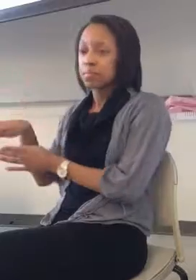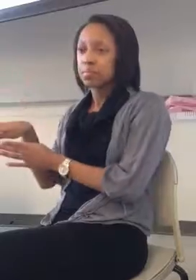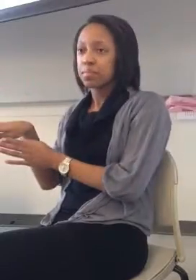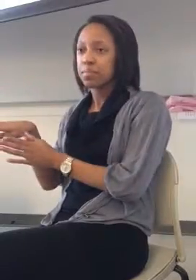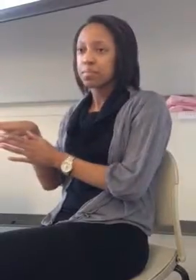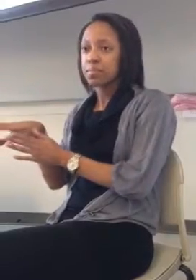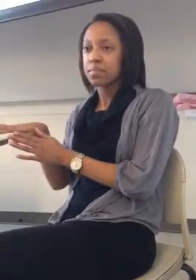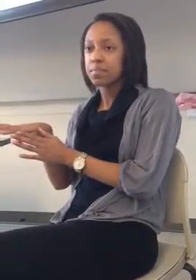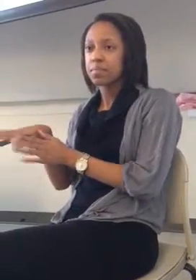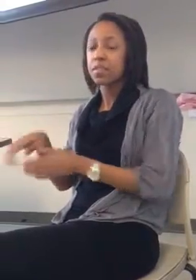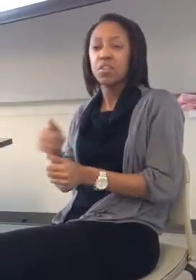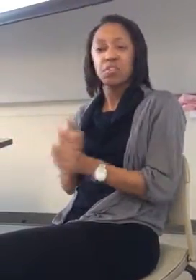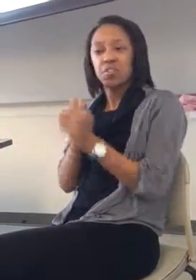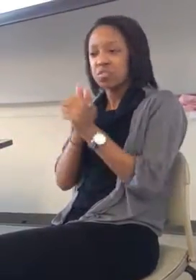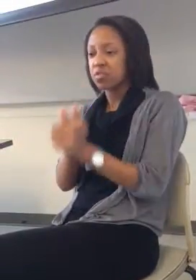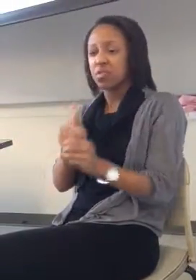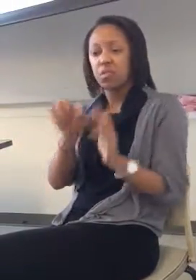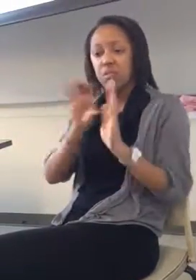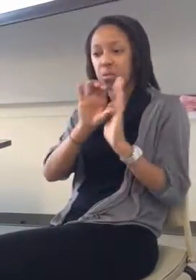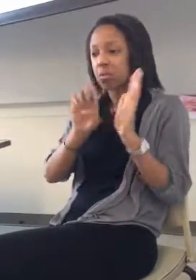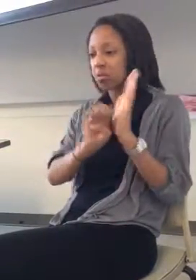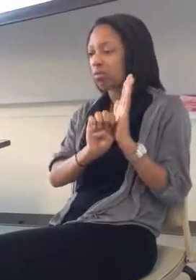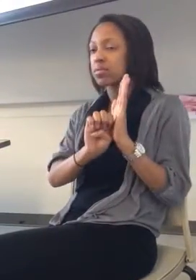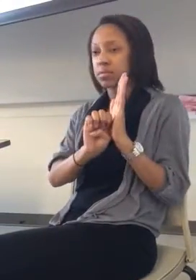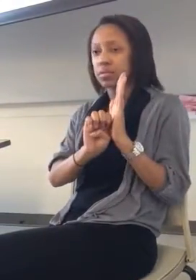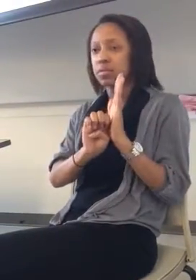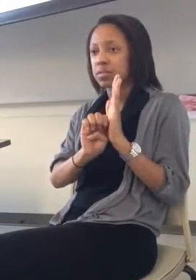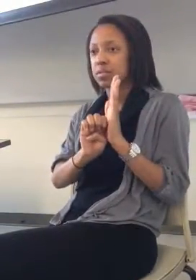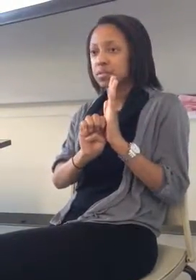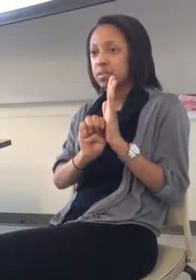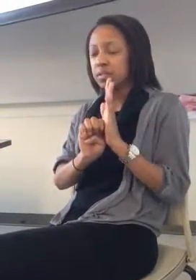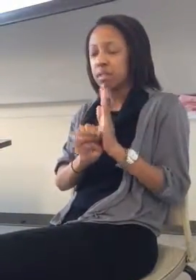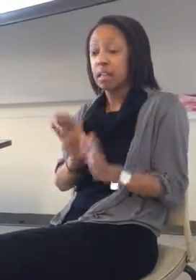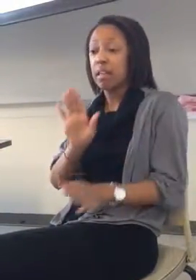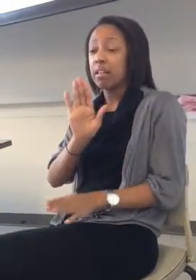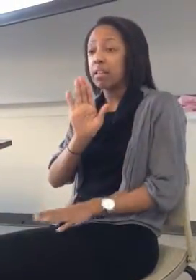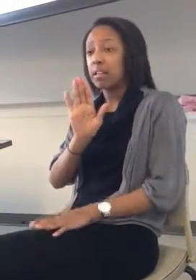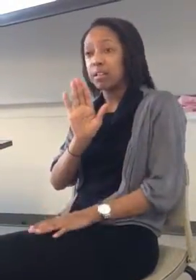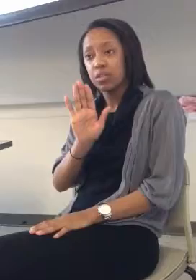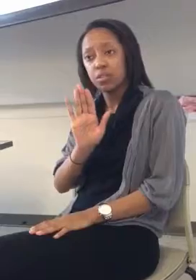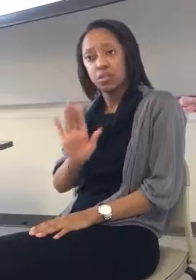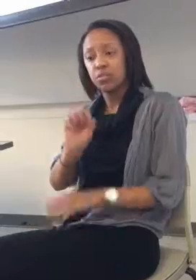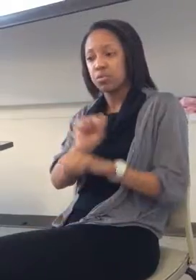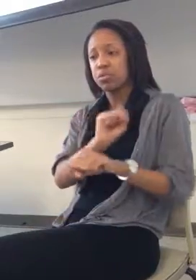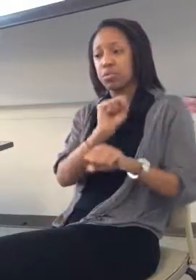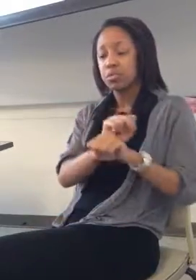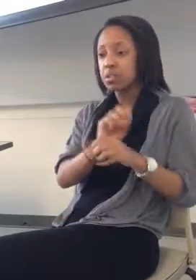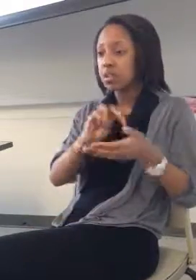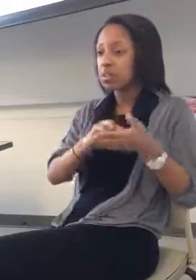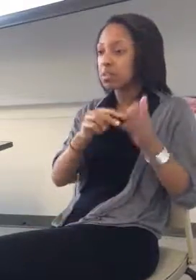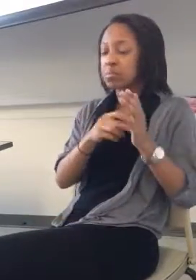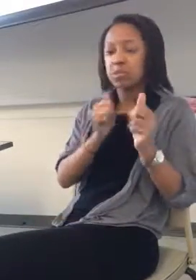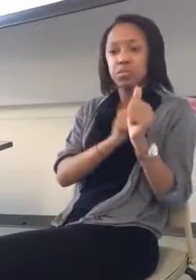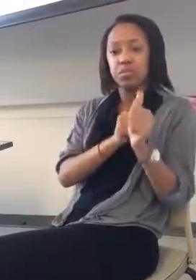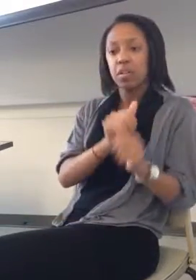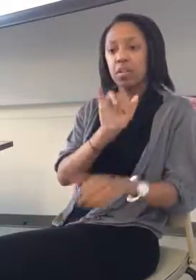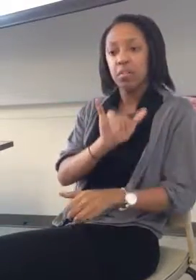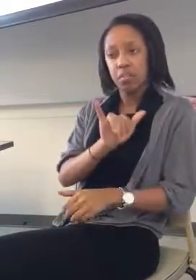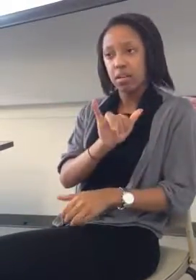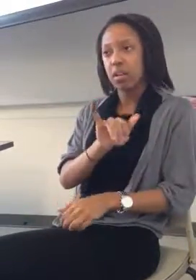like that moral code of ethics at your job. When you're at home, they may be a total different set of values that you live by.